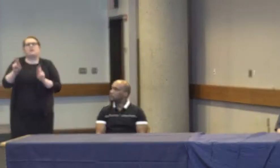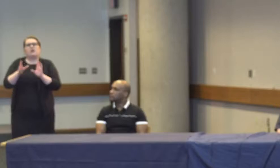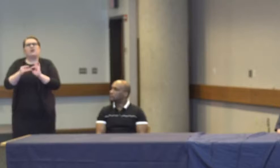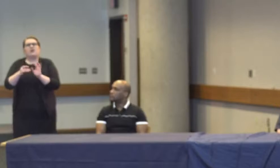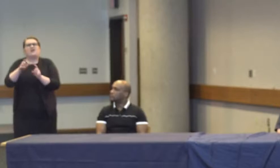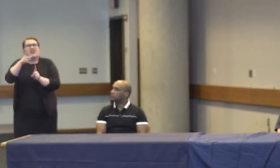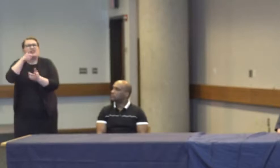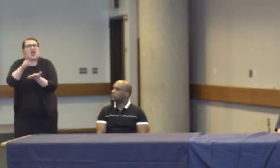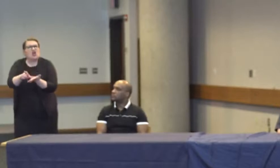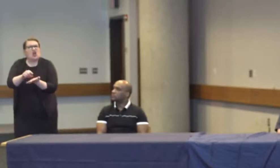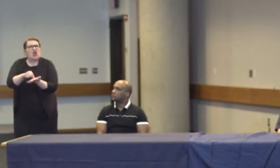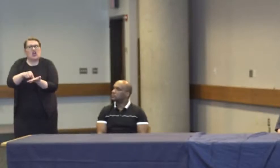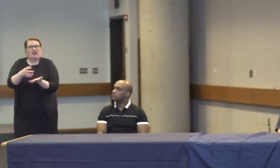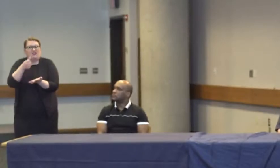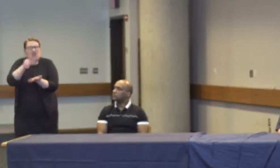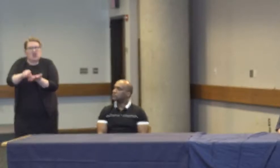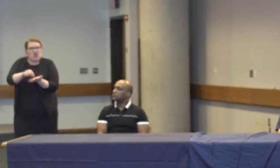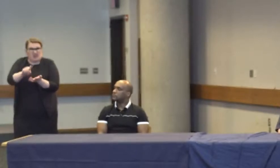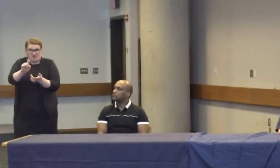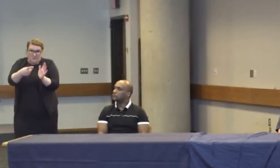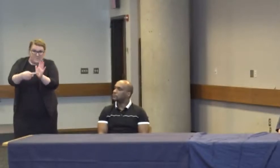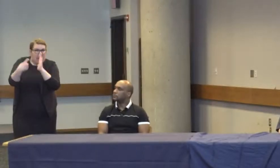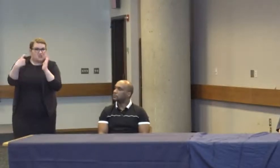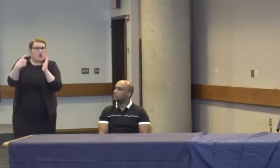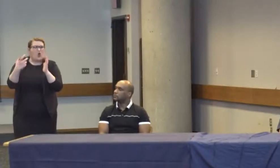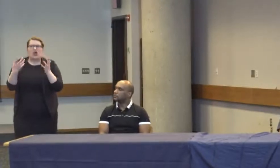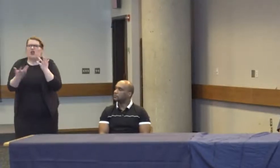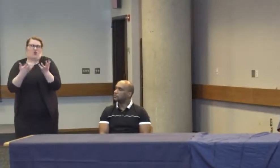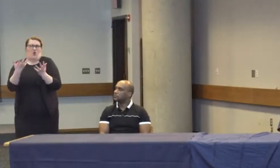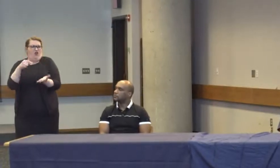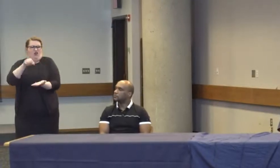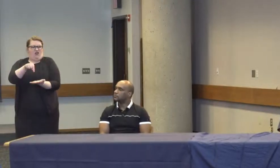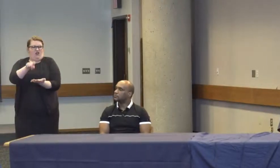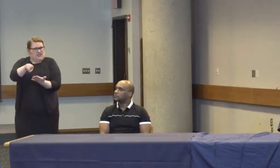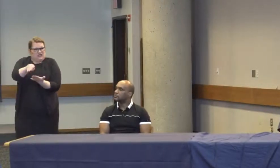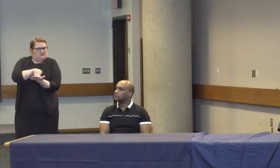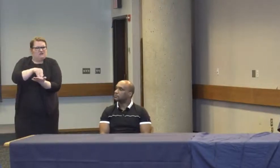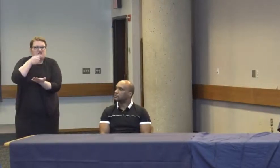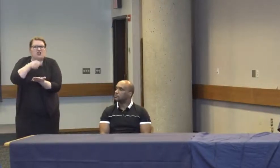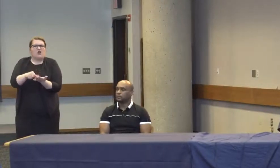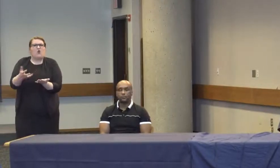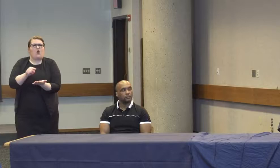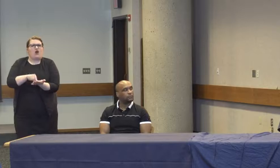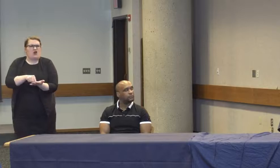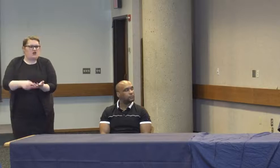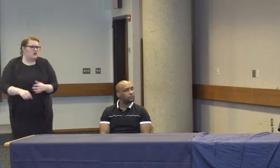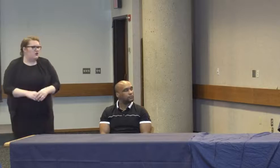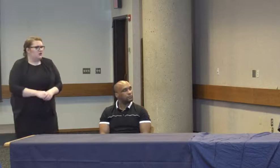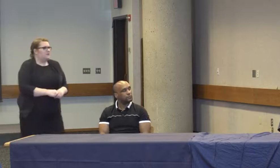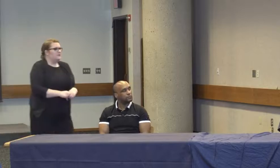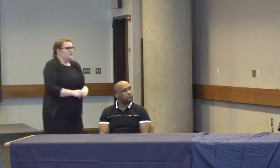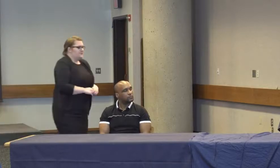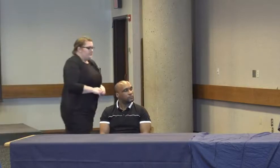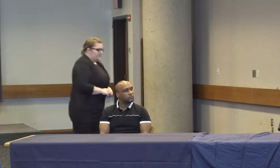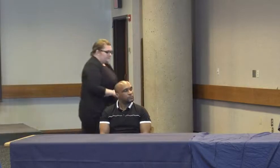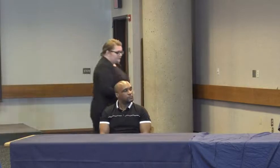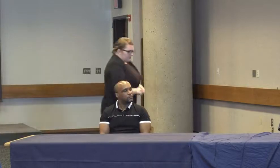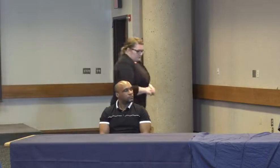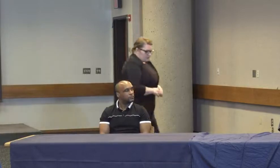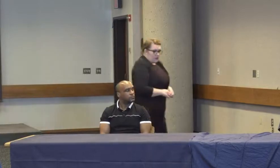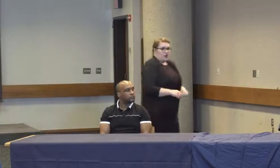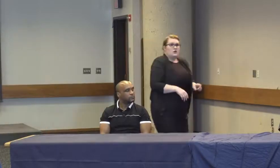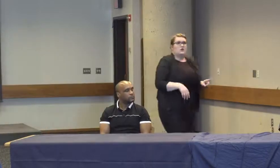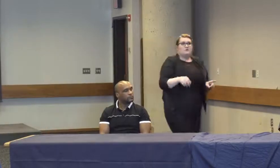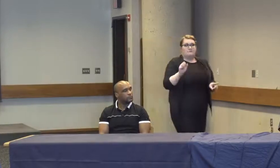talk a little bit more about this letter? Is it mandatory? What needs to be on the letter? Sure. So what this is actually